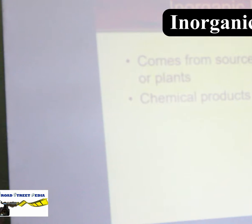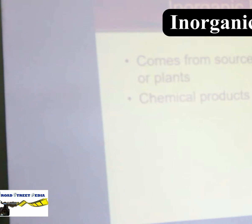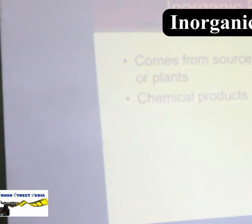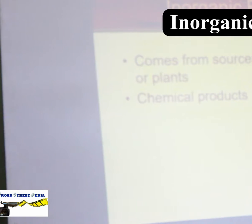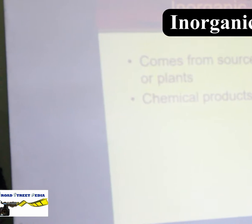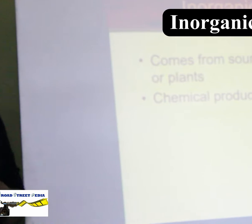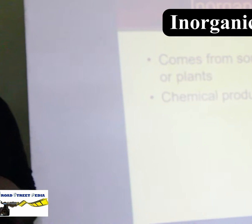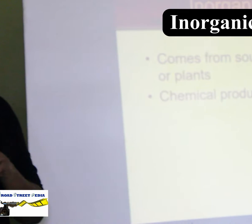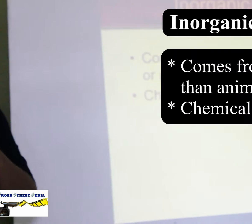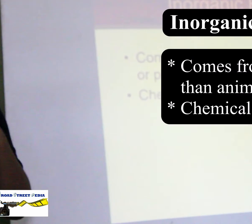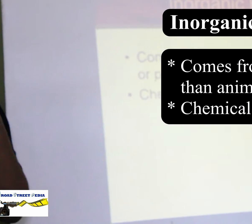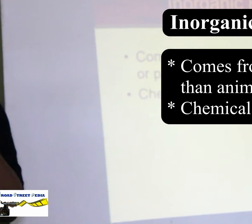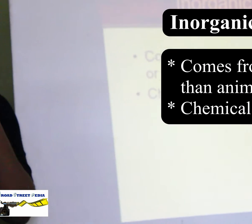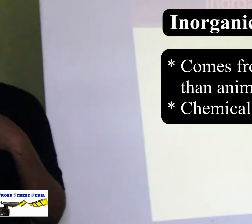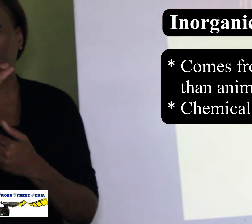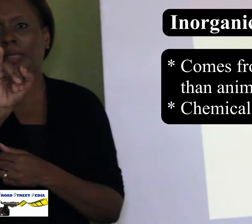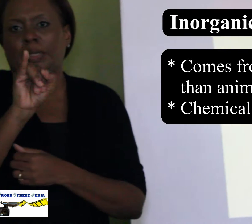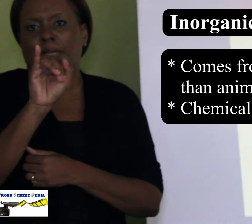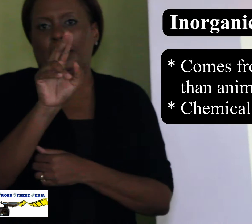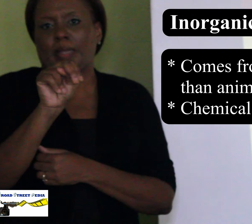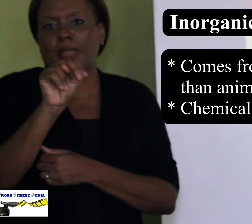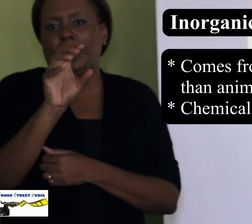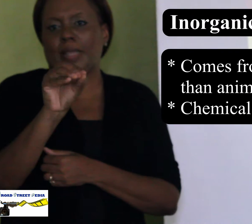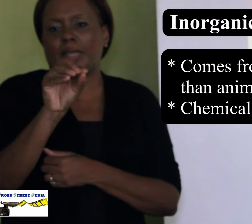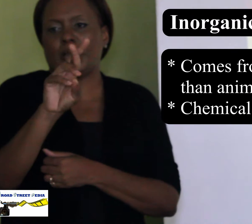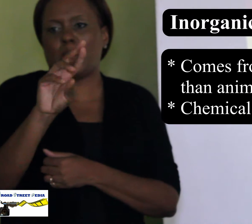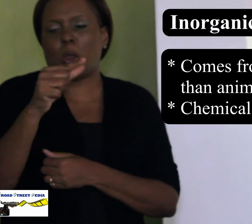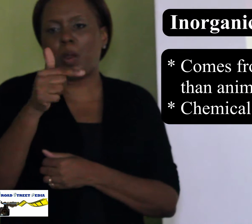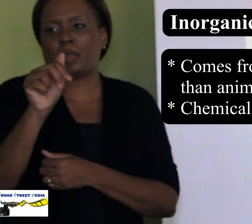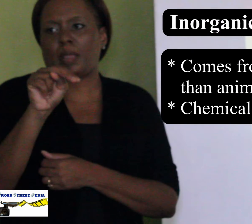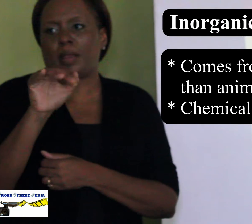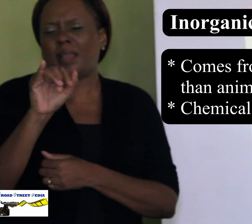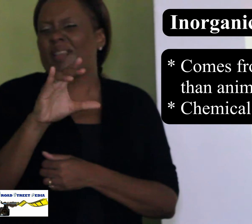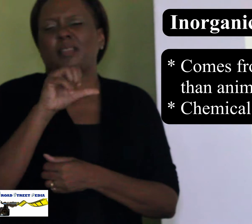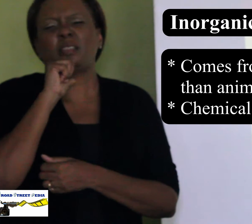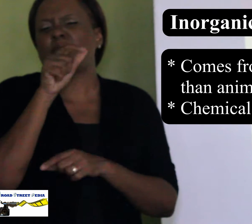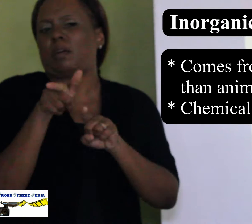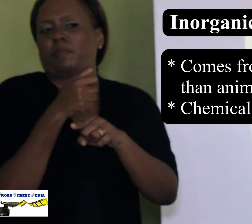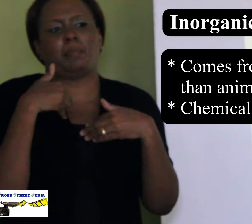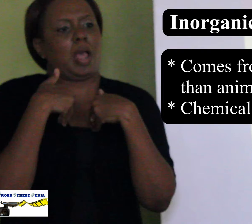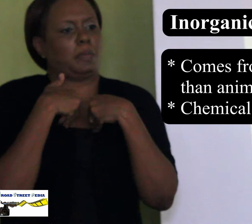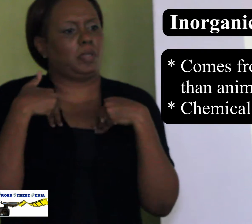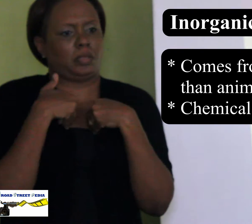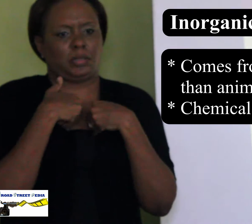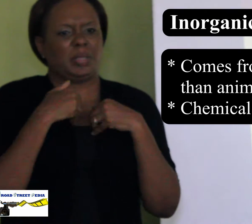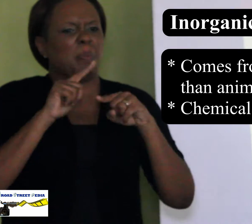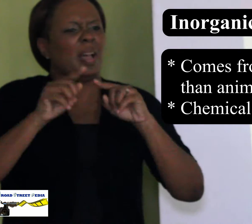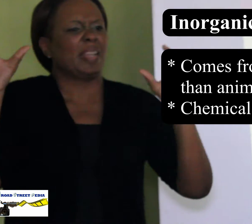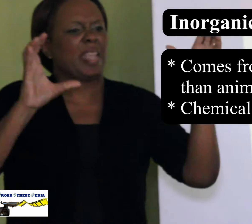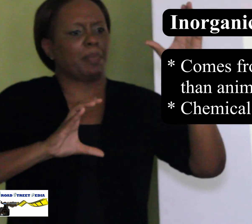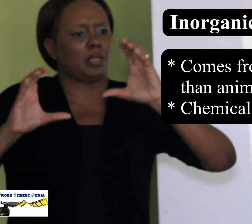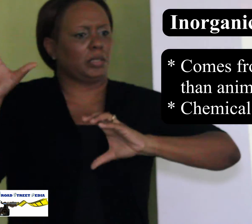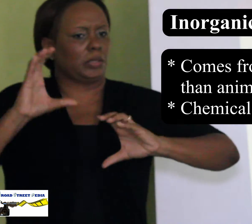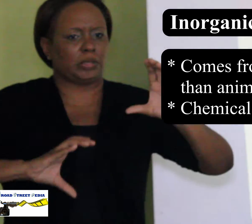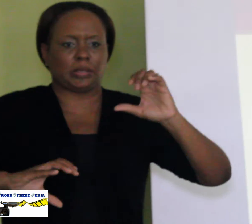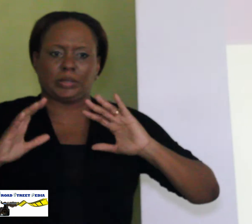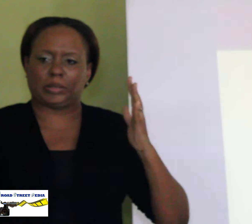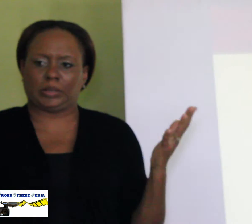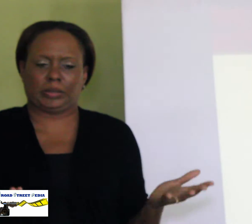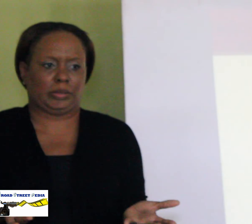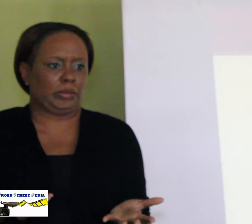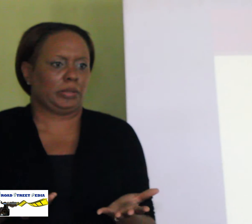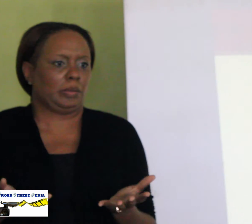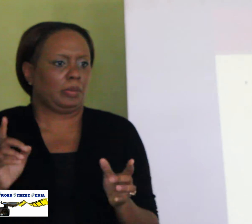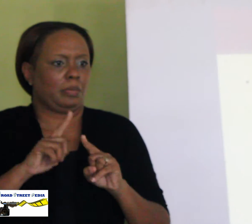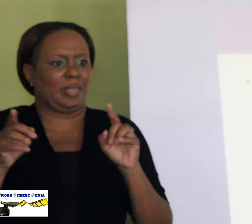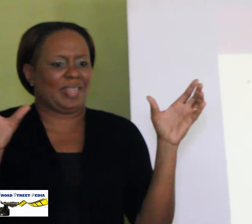made, comes from sources other than animals, and they're made chemically, and some of them tend to last in the